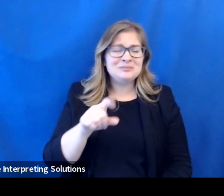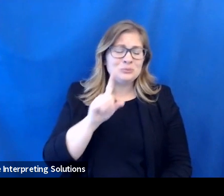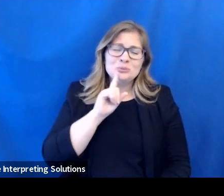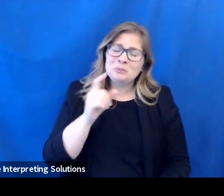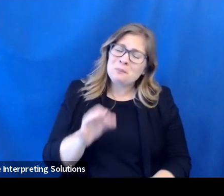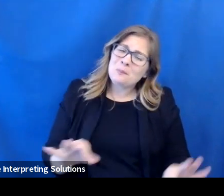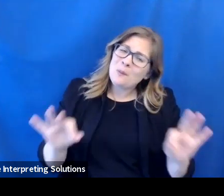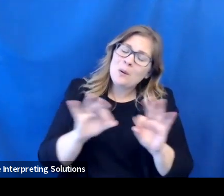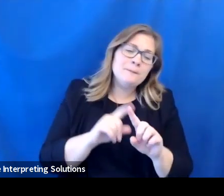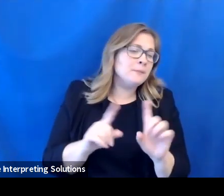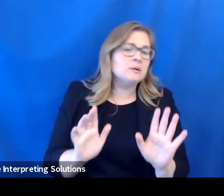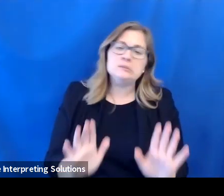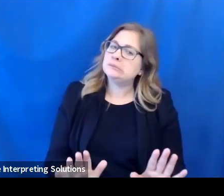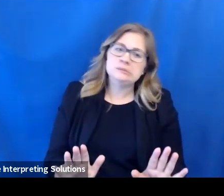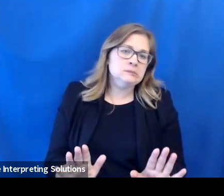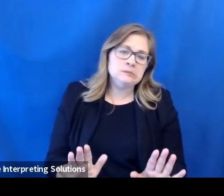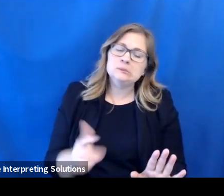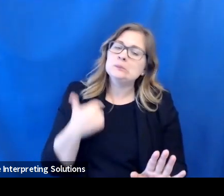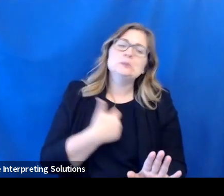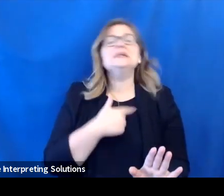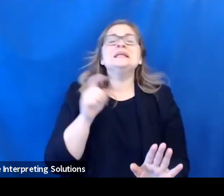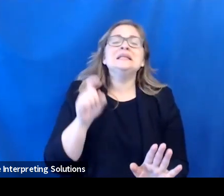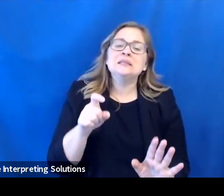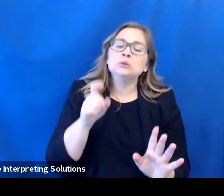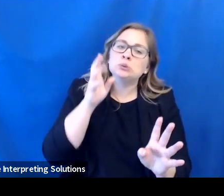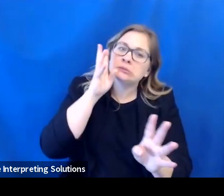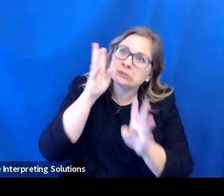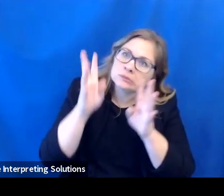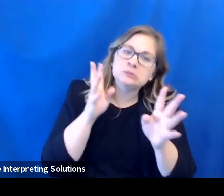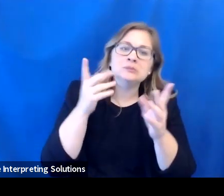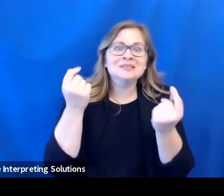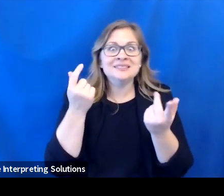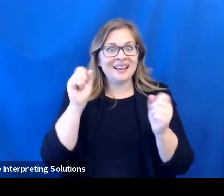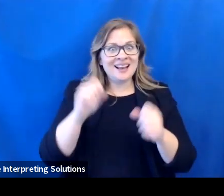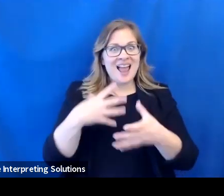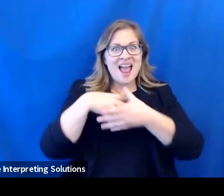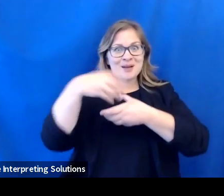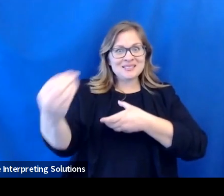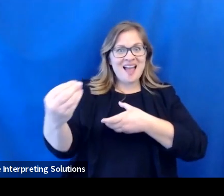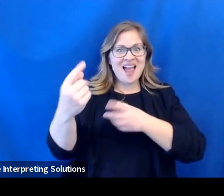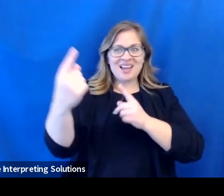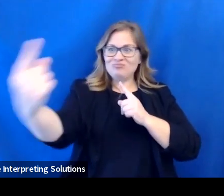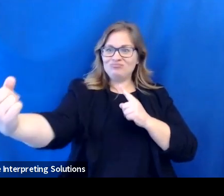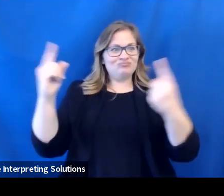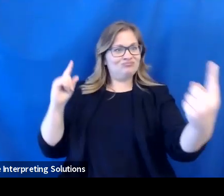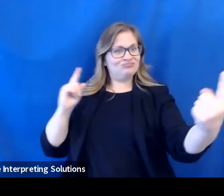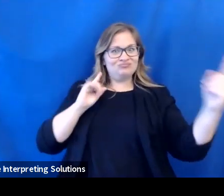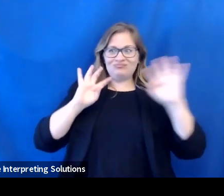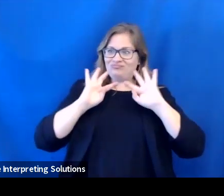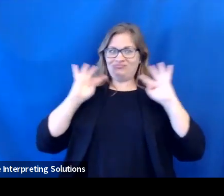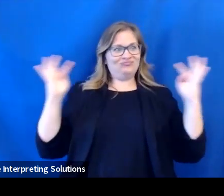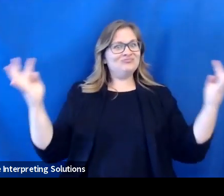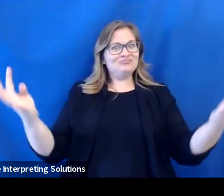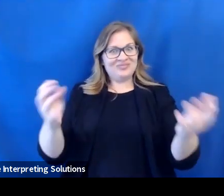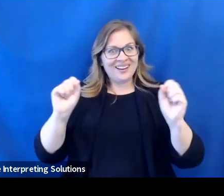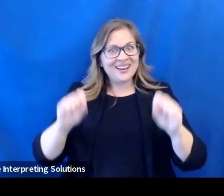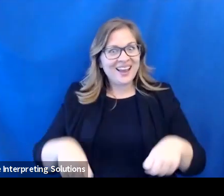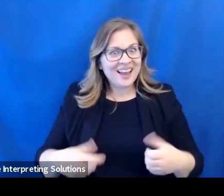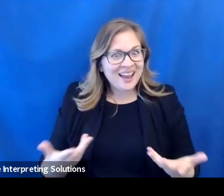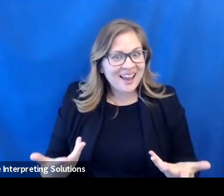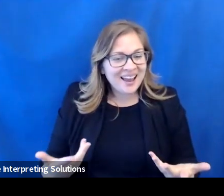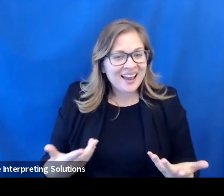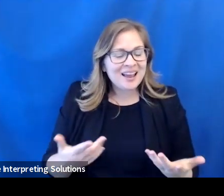outside now with social distancing between them, but we certainly don't want people gathering in large numbers